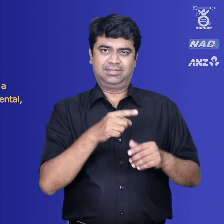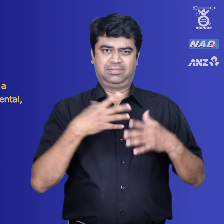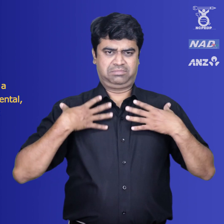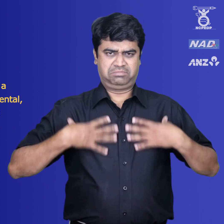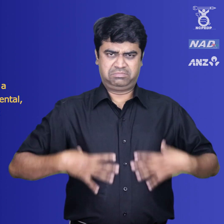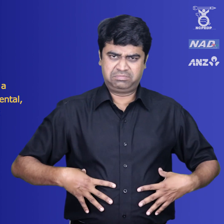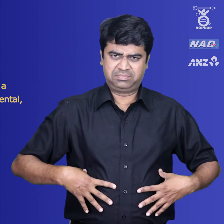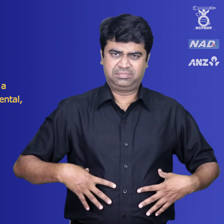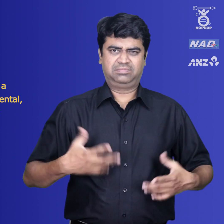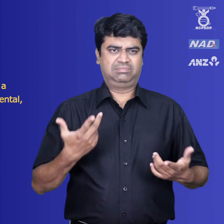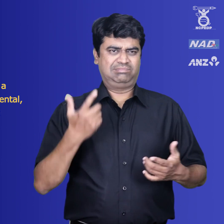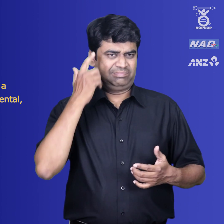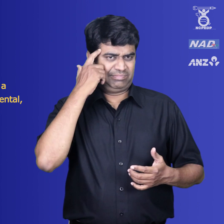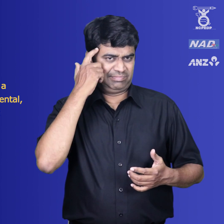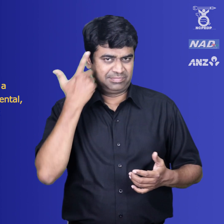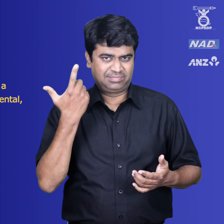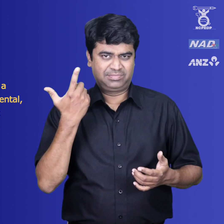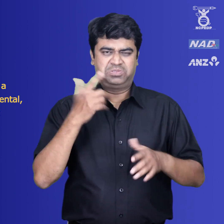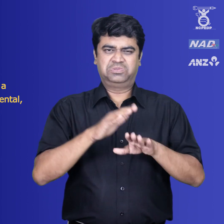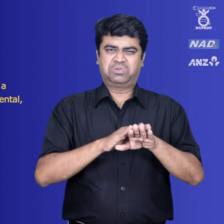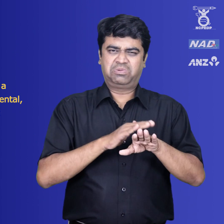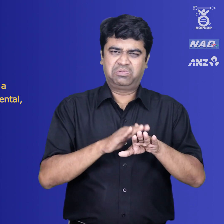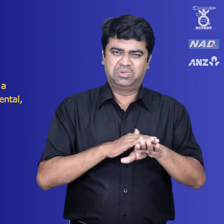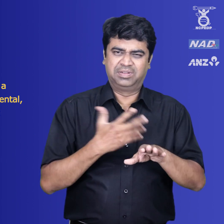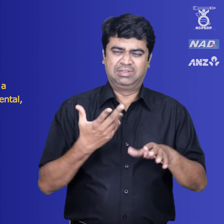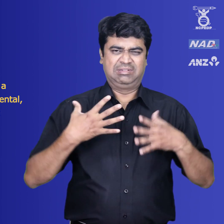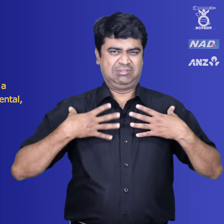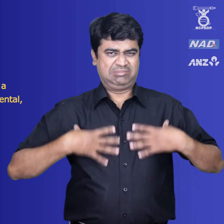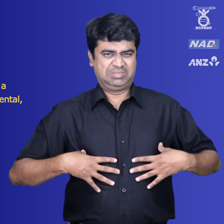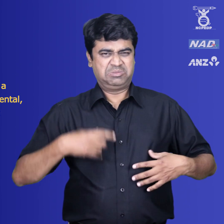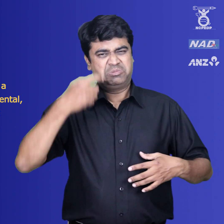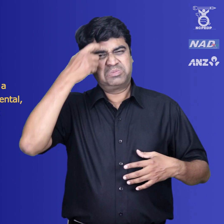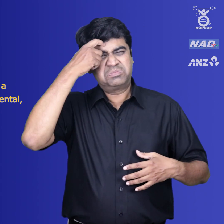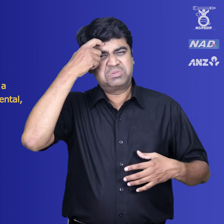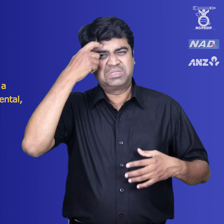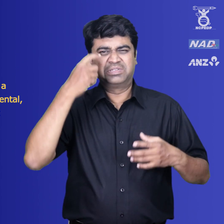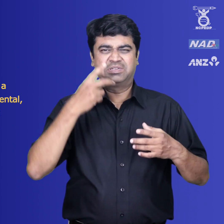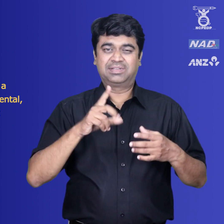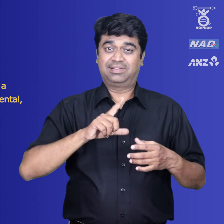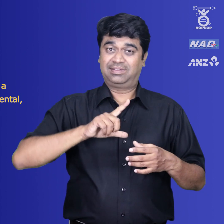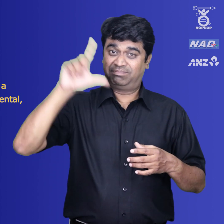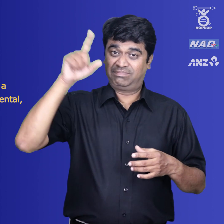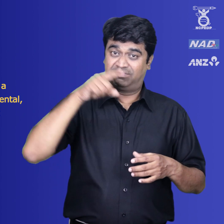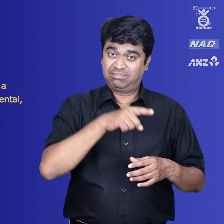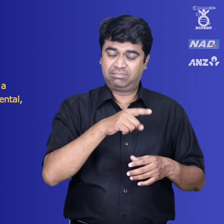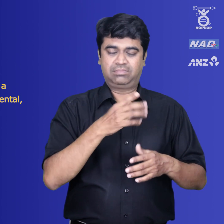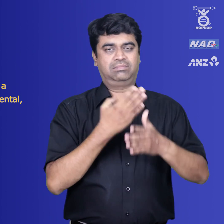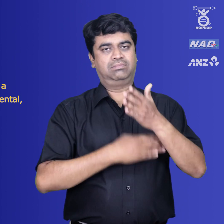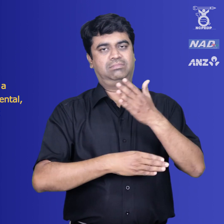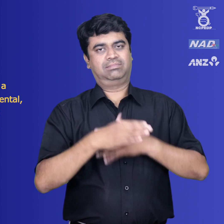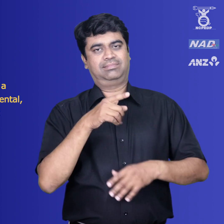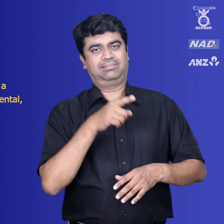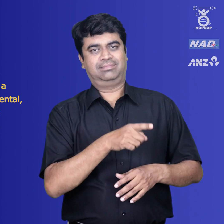physical, mental, intellectual, or sensory impairment which in interaction with